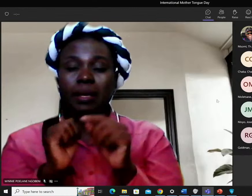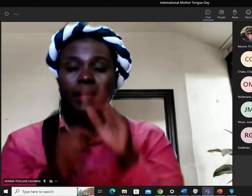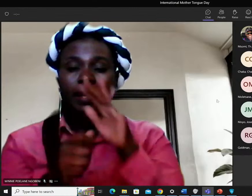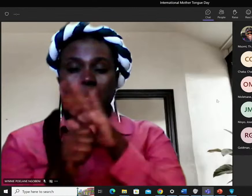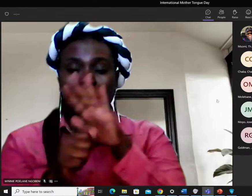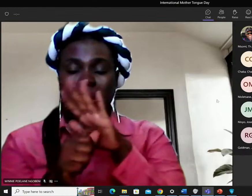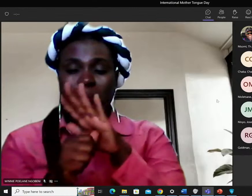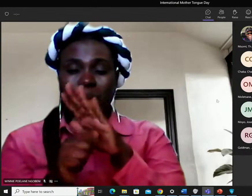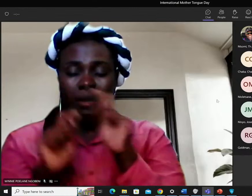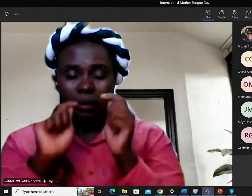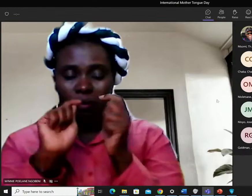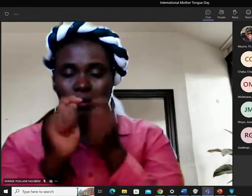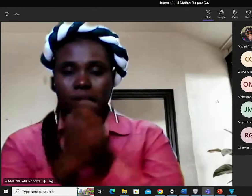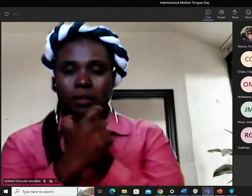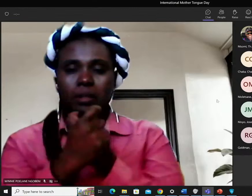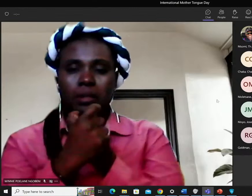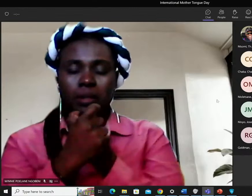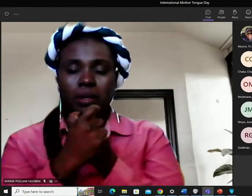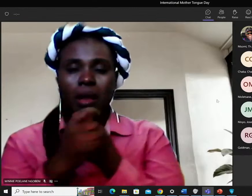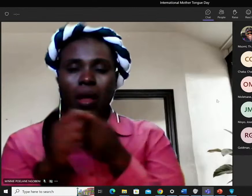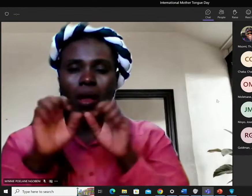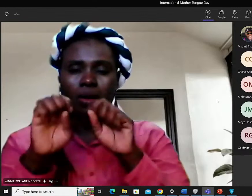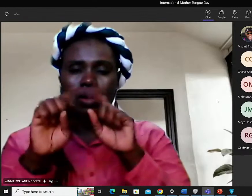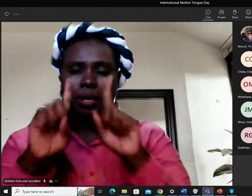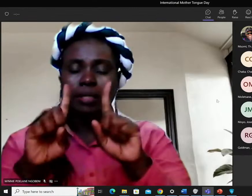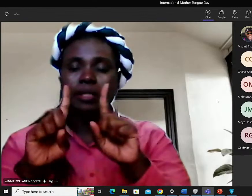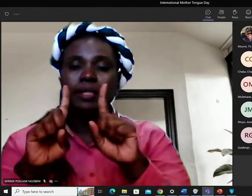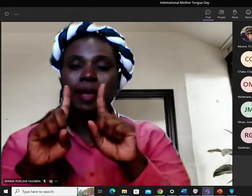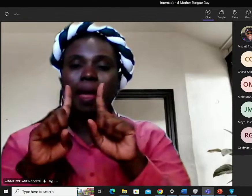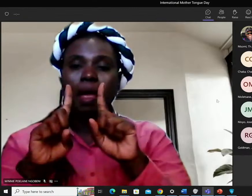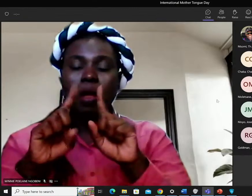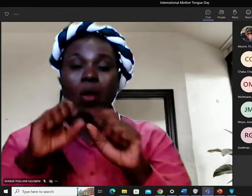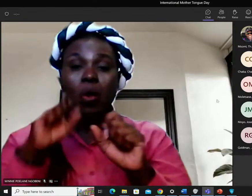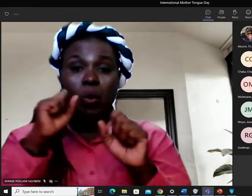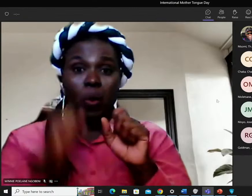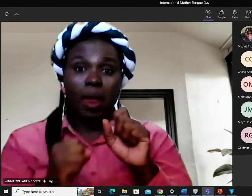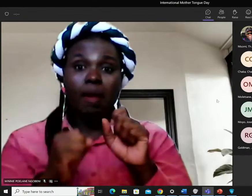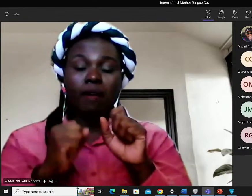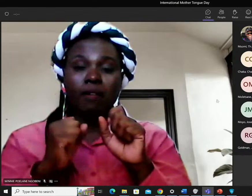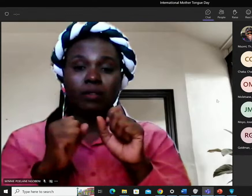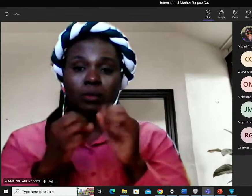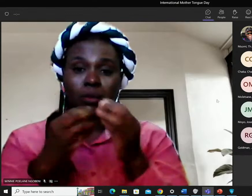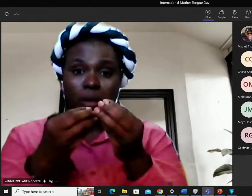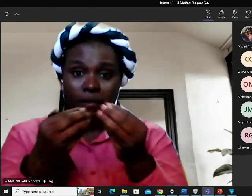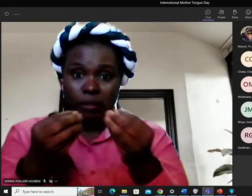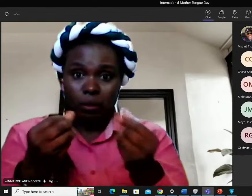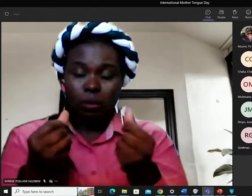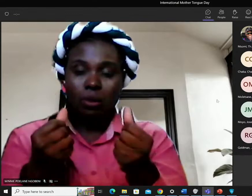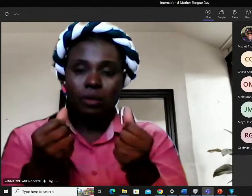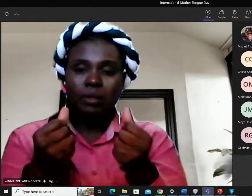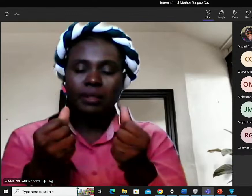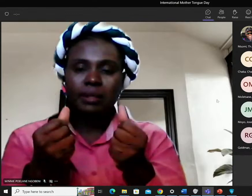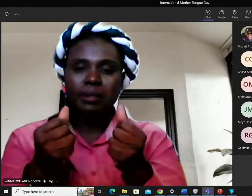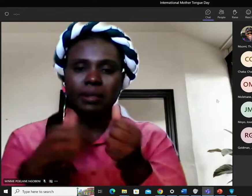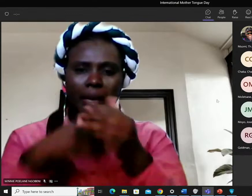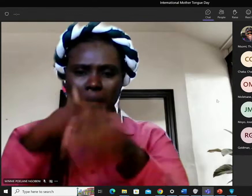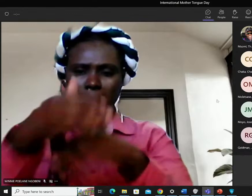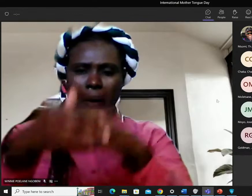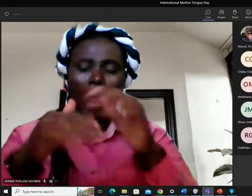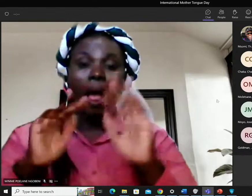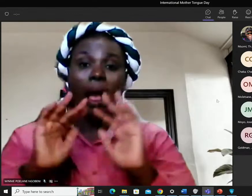transformation of our education system, we ought to provide solutions and the way forward, so that we don't